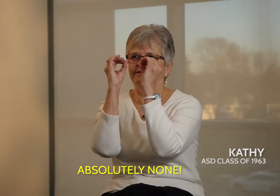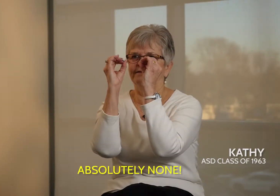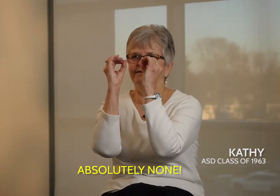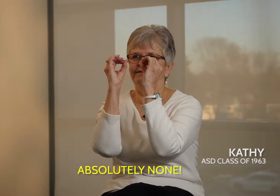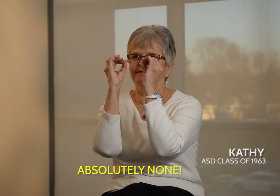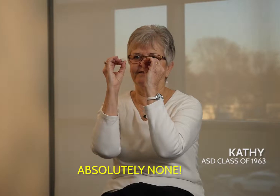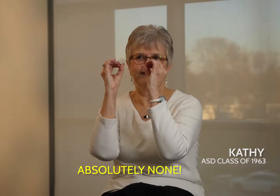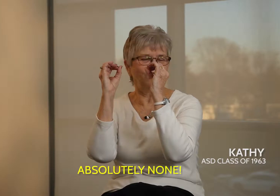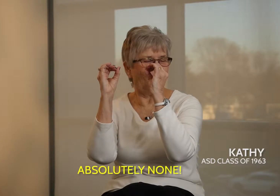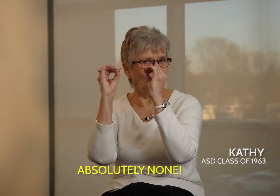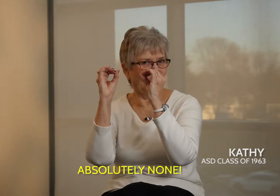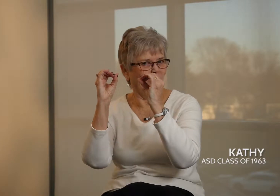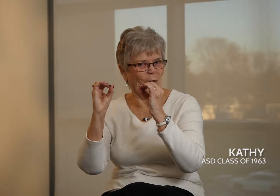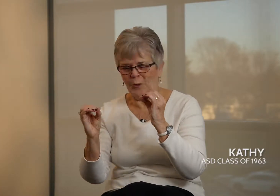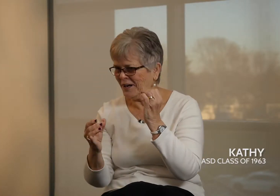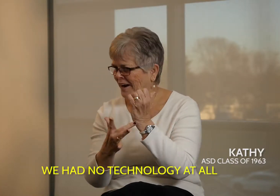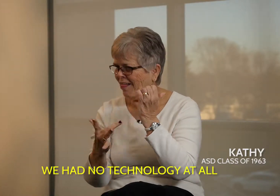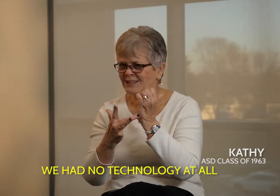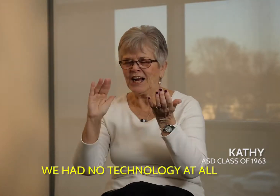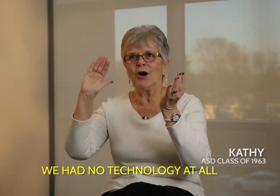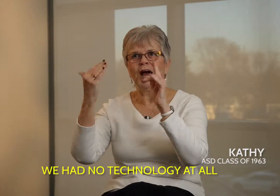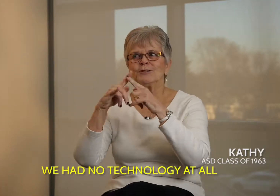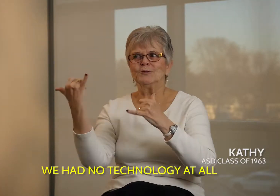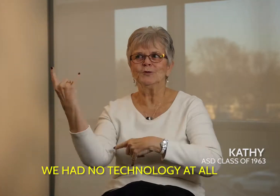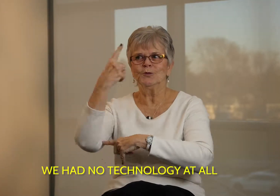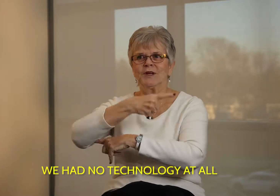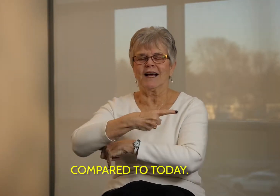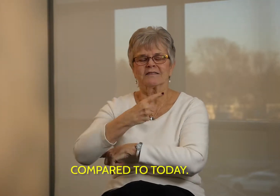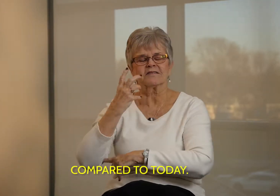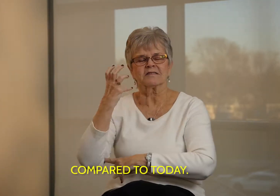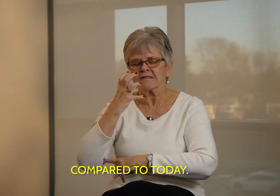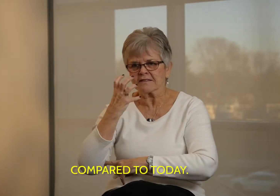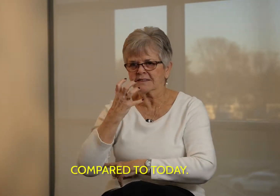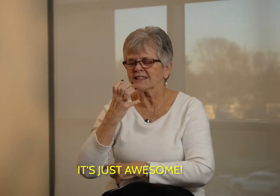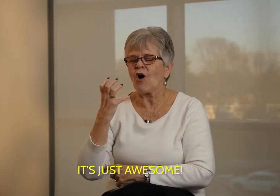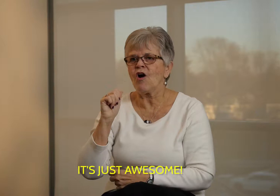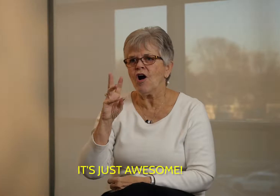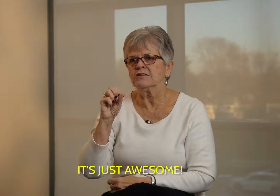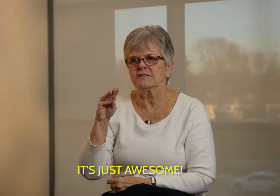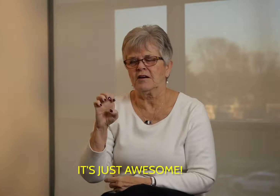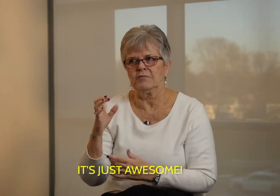Absolutely none. We had no technology at all compared to today. It's just